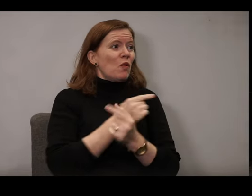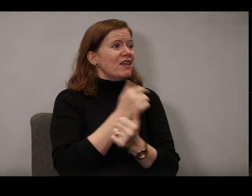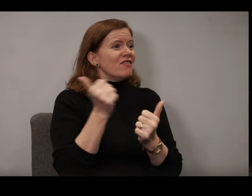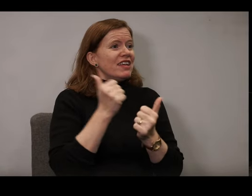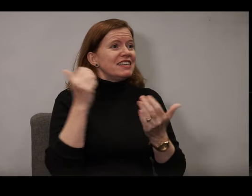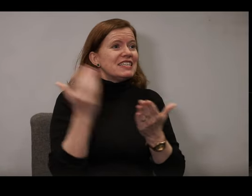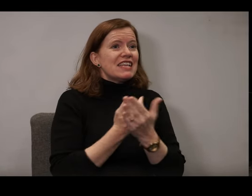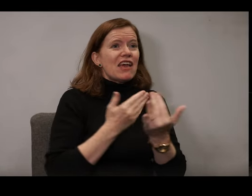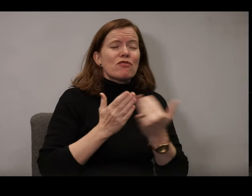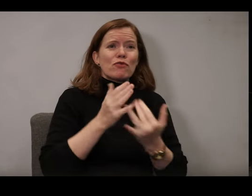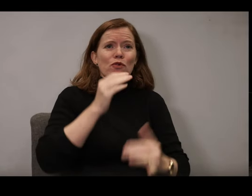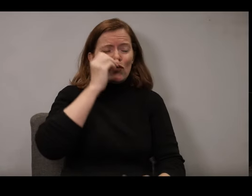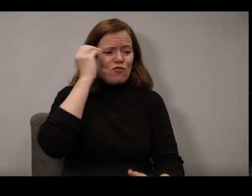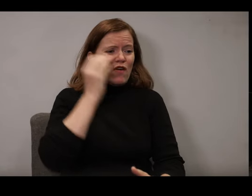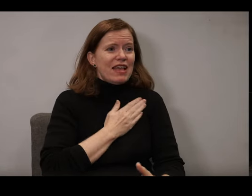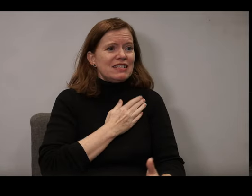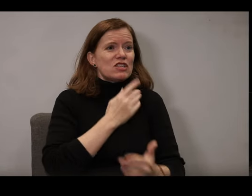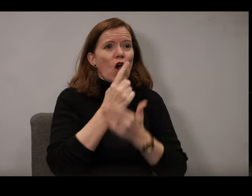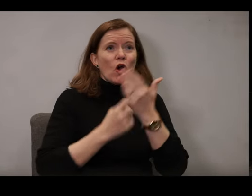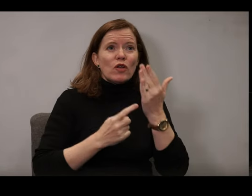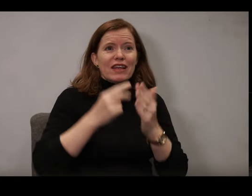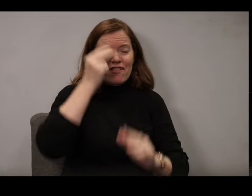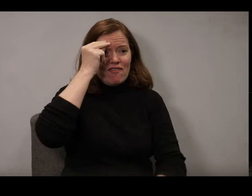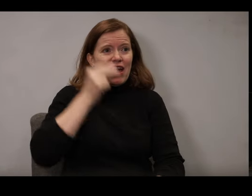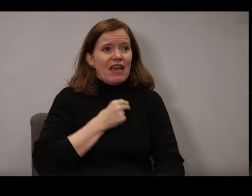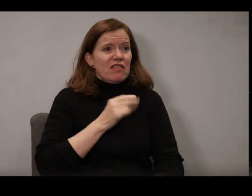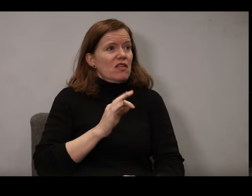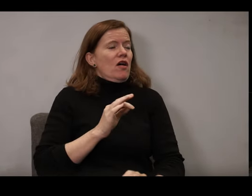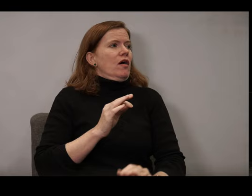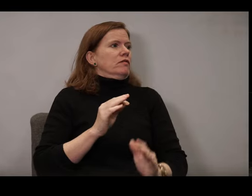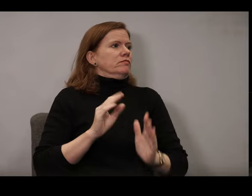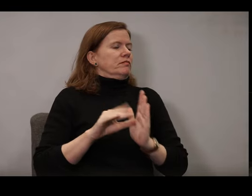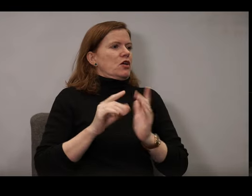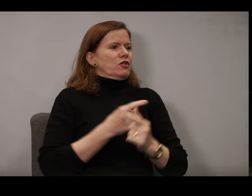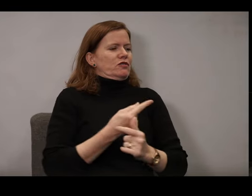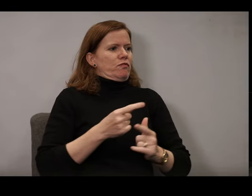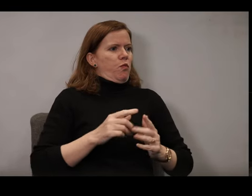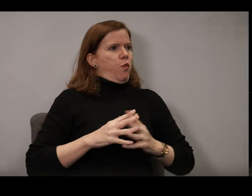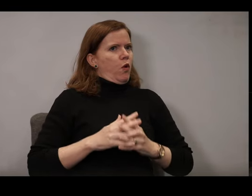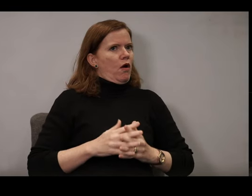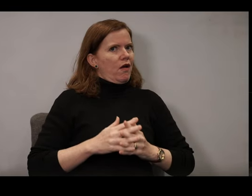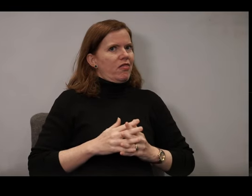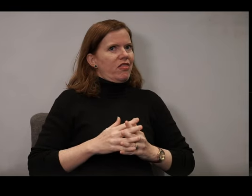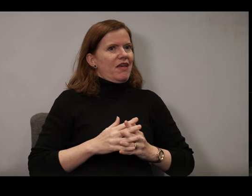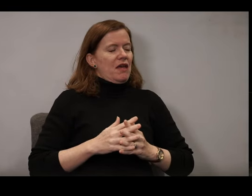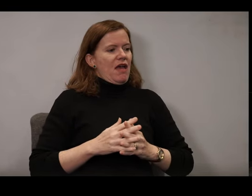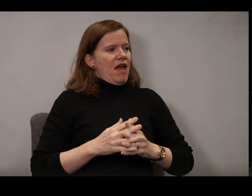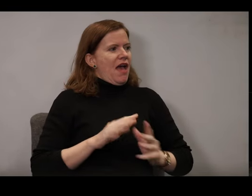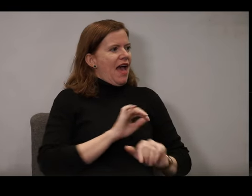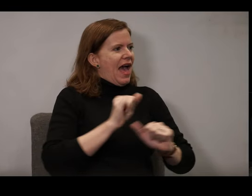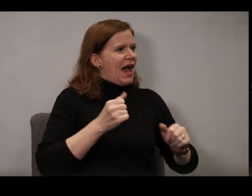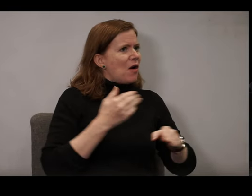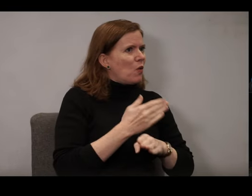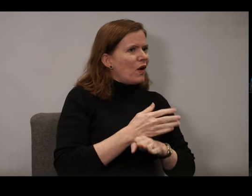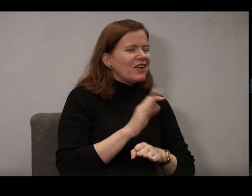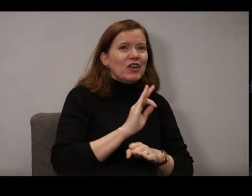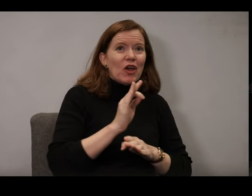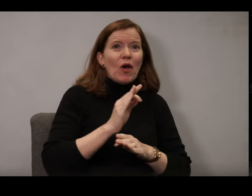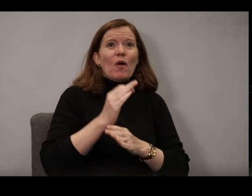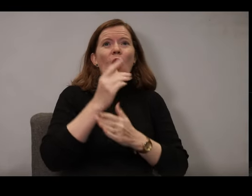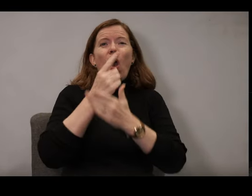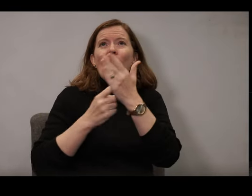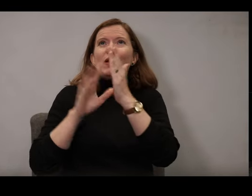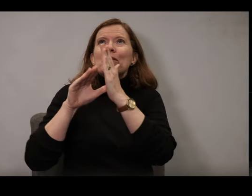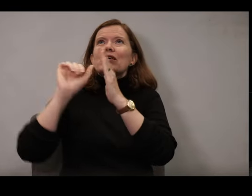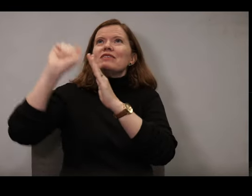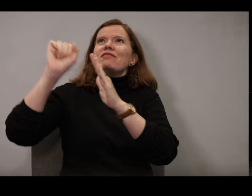alone, through faith alone, not because we deserved it, not because of anything we've done, but because of His great love for us. So